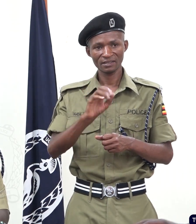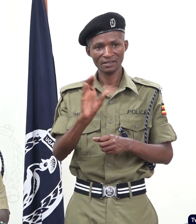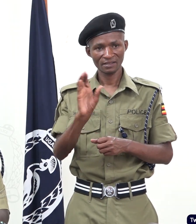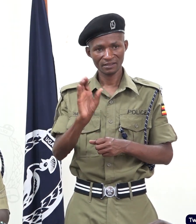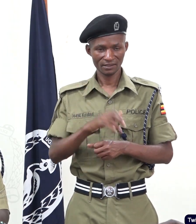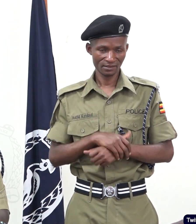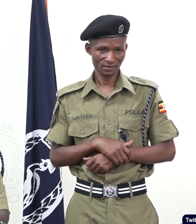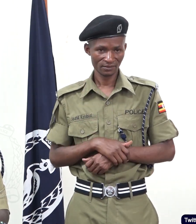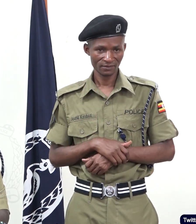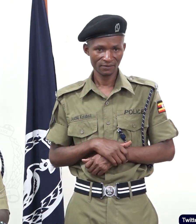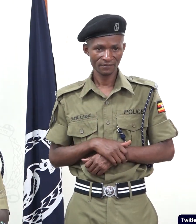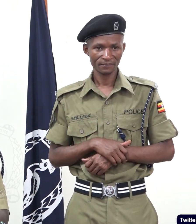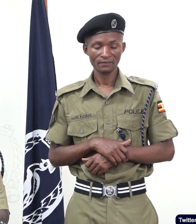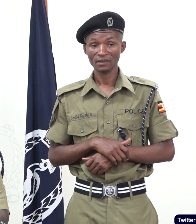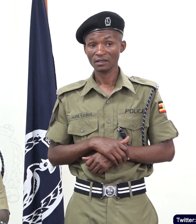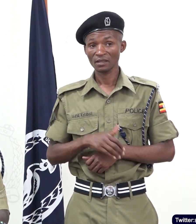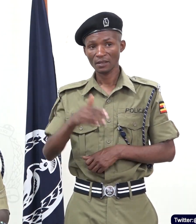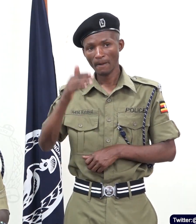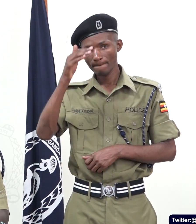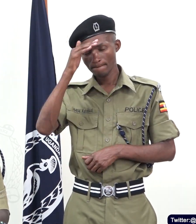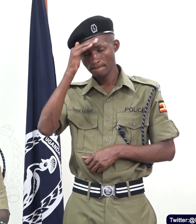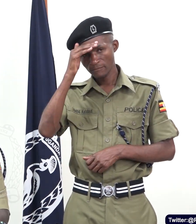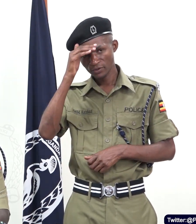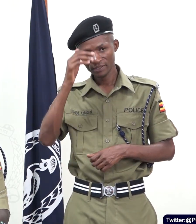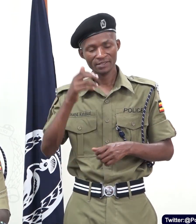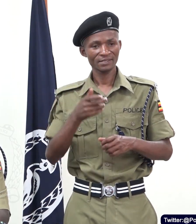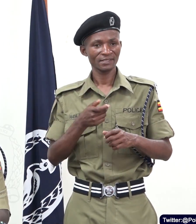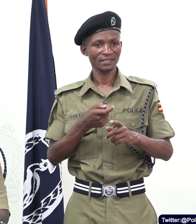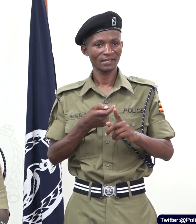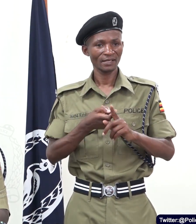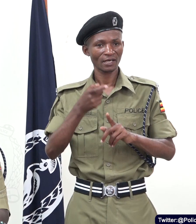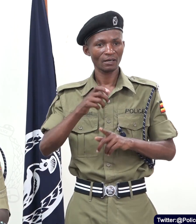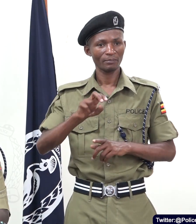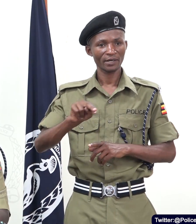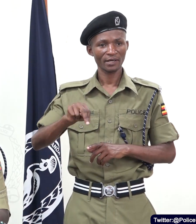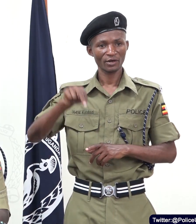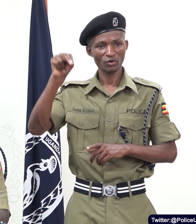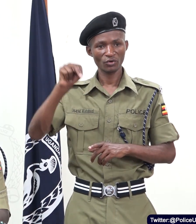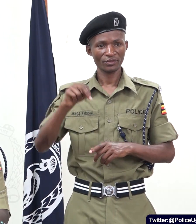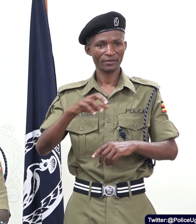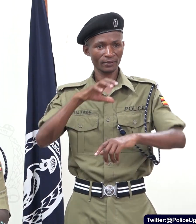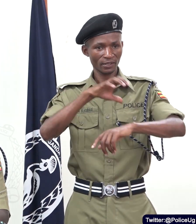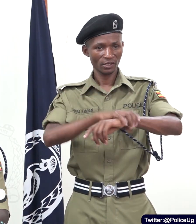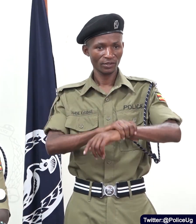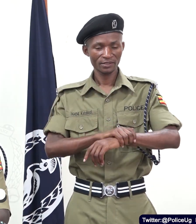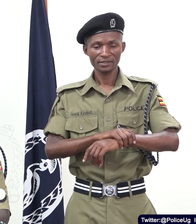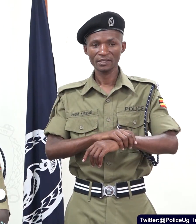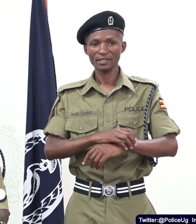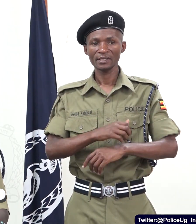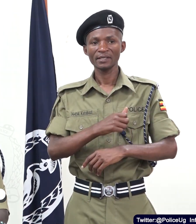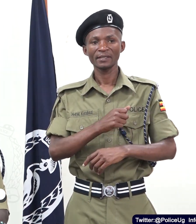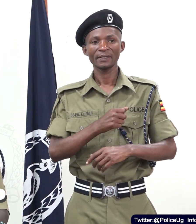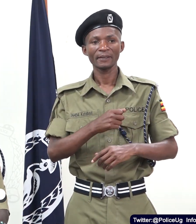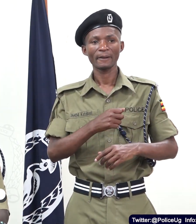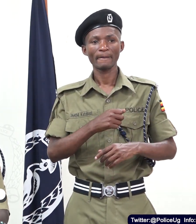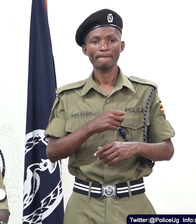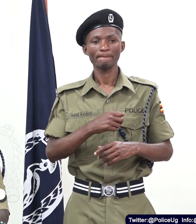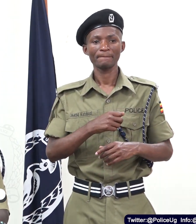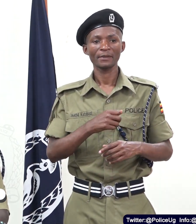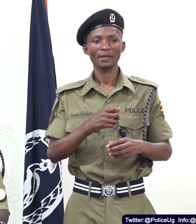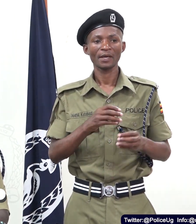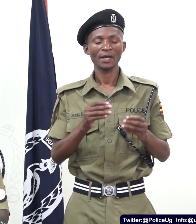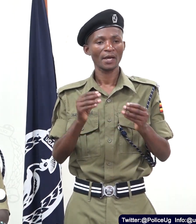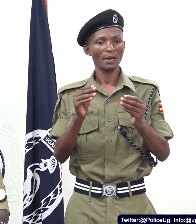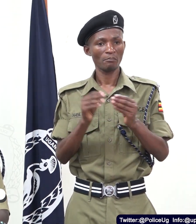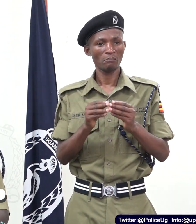our Territorial Police in KMP North and Kakiri managed to arrest Mugenyi William, a 17-year-old senior